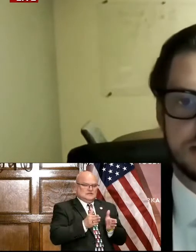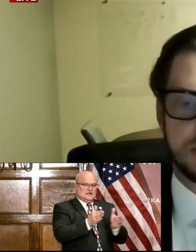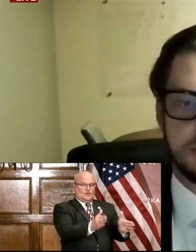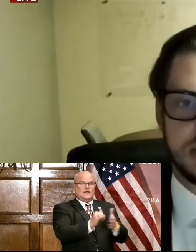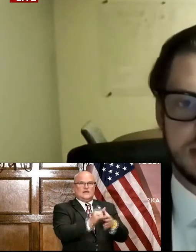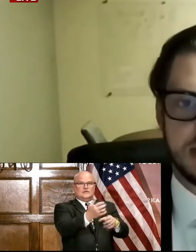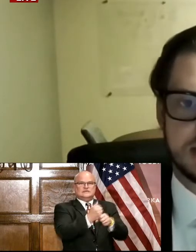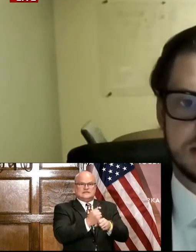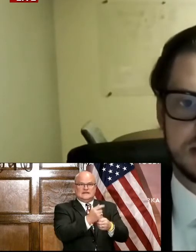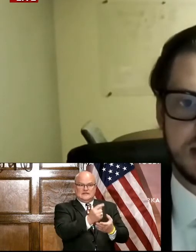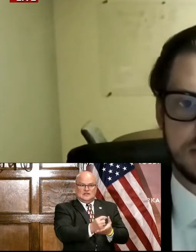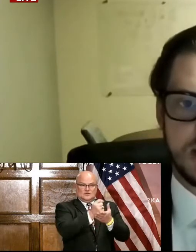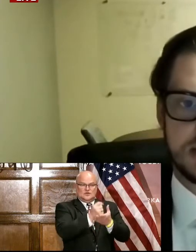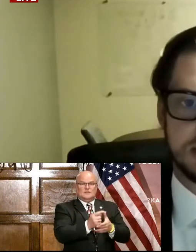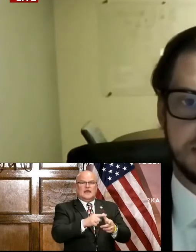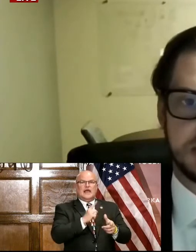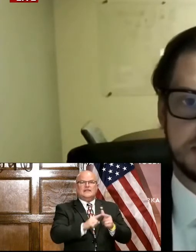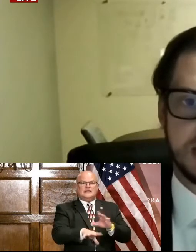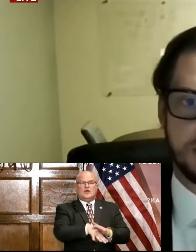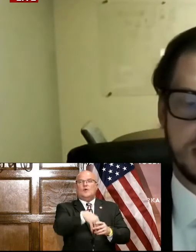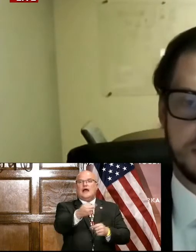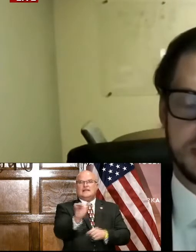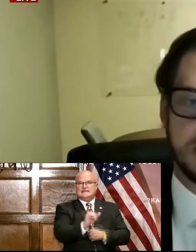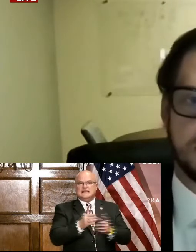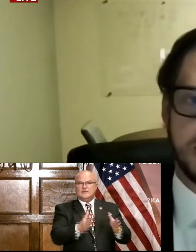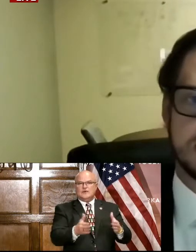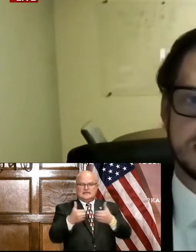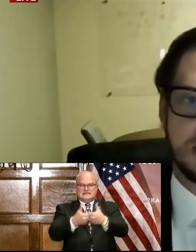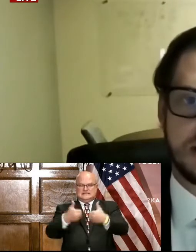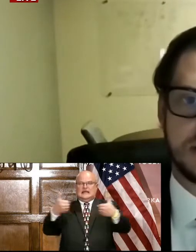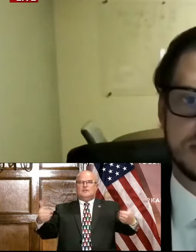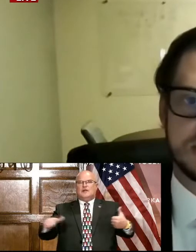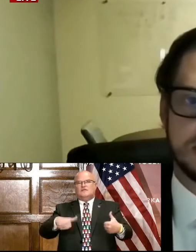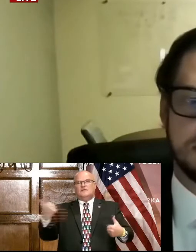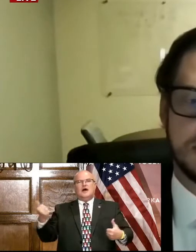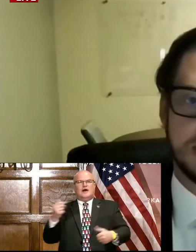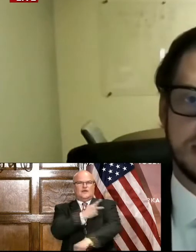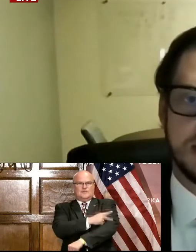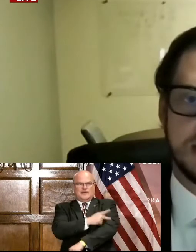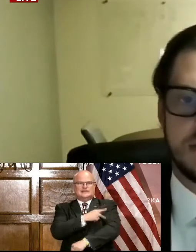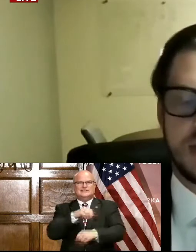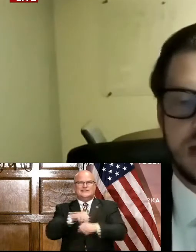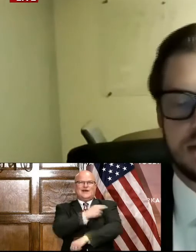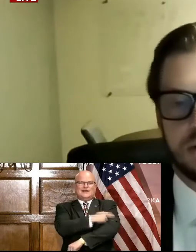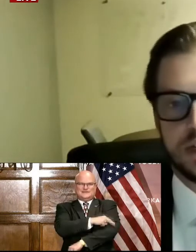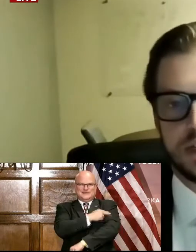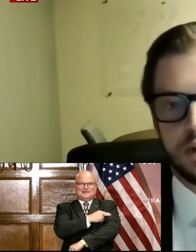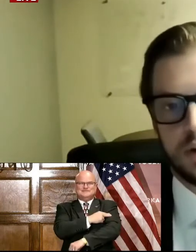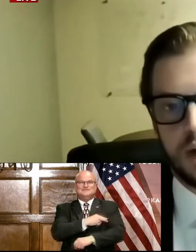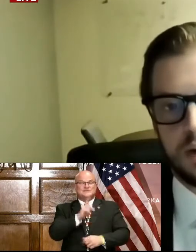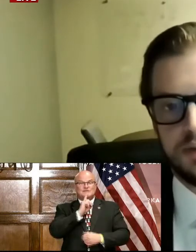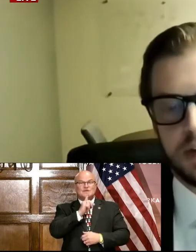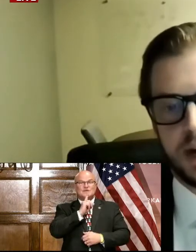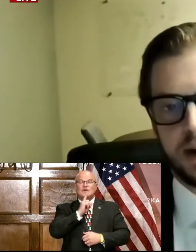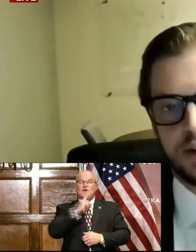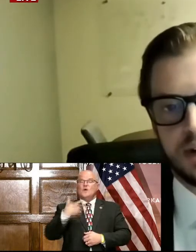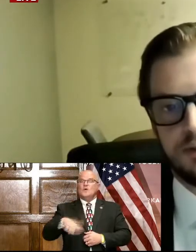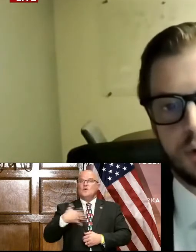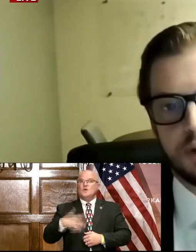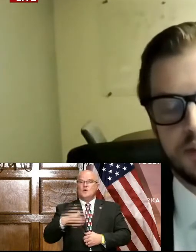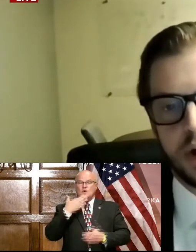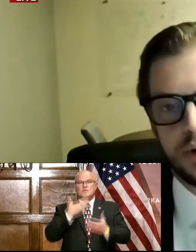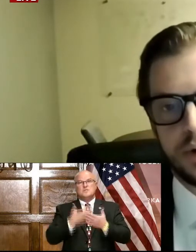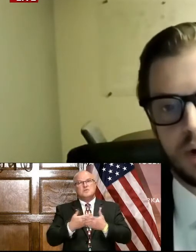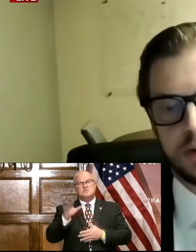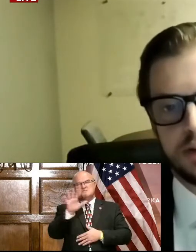receive that treatment and then exit the same direction, keeping them separated from any other patients in our health system. That is certainly going well. We've done about